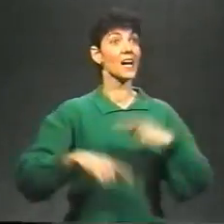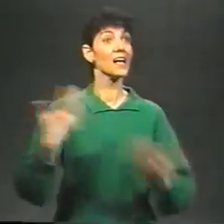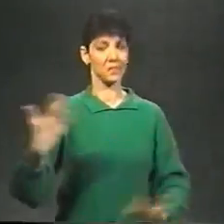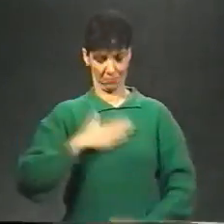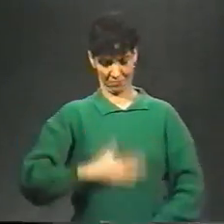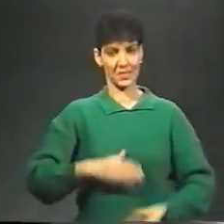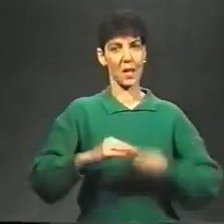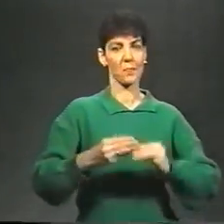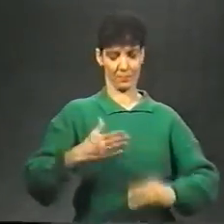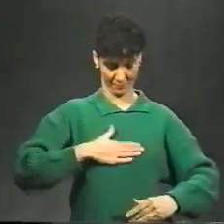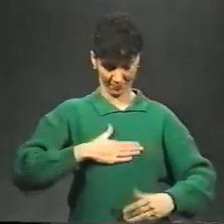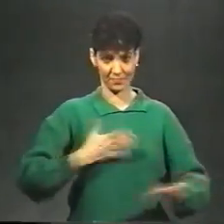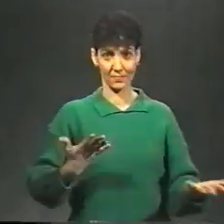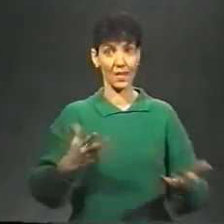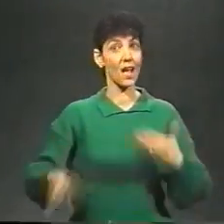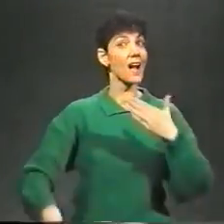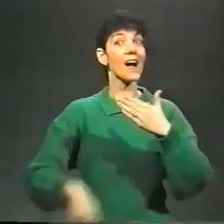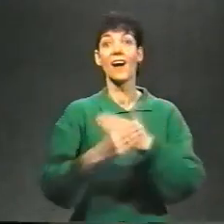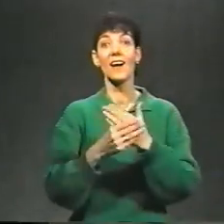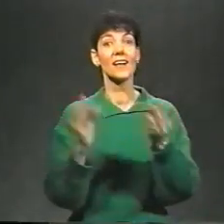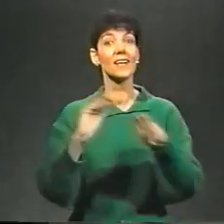number will be made on the signer's chest.